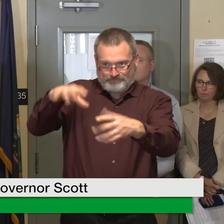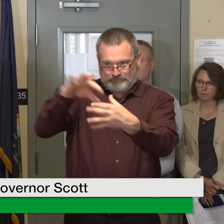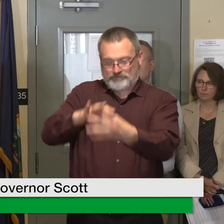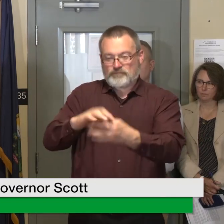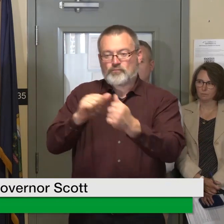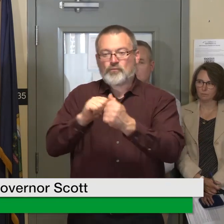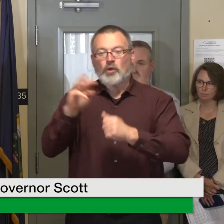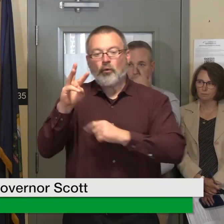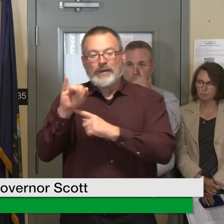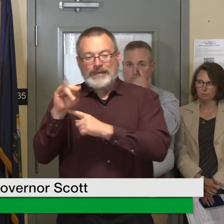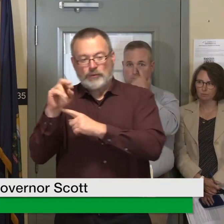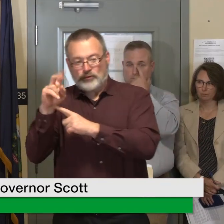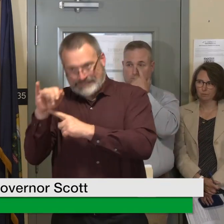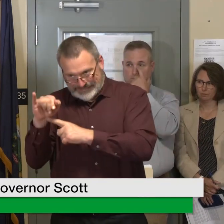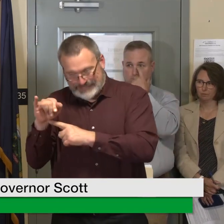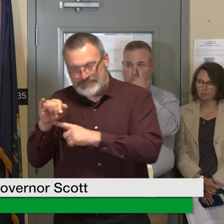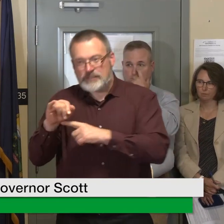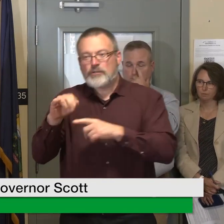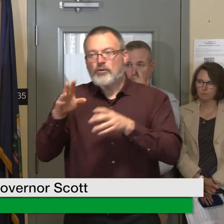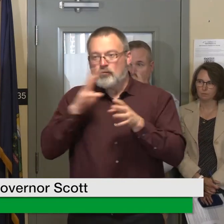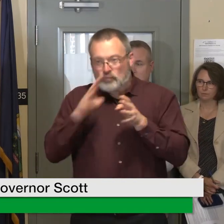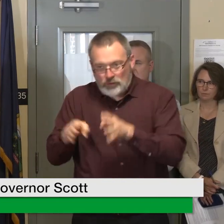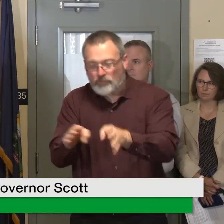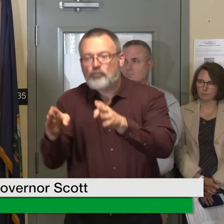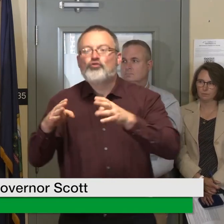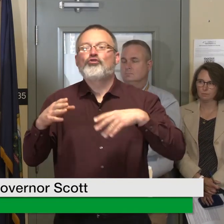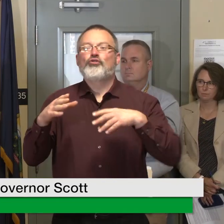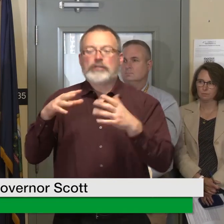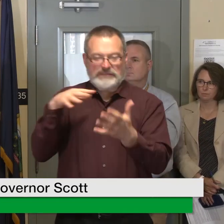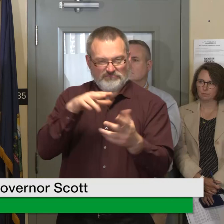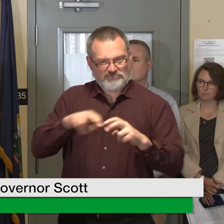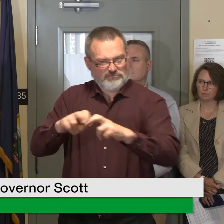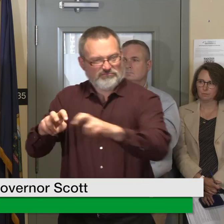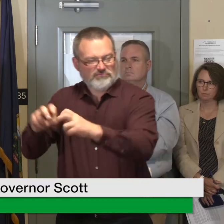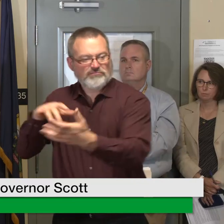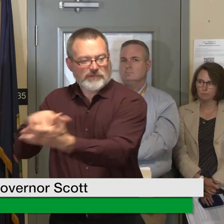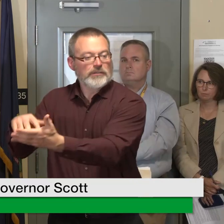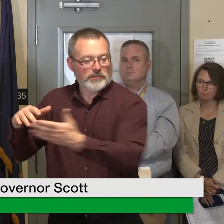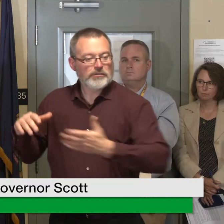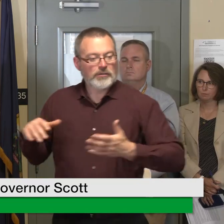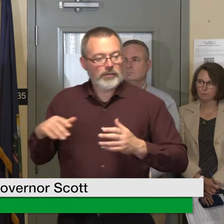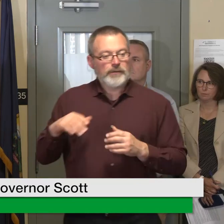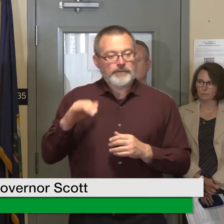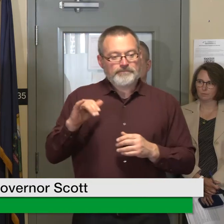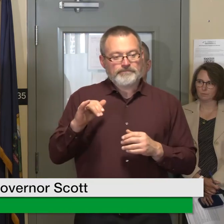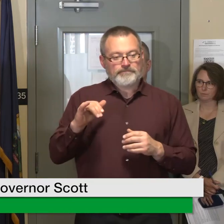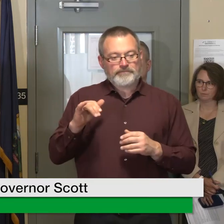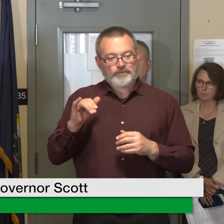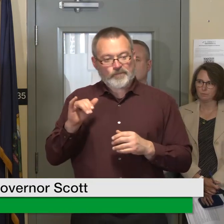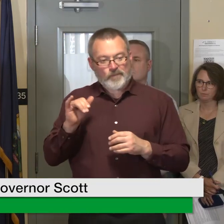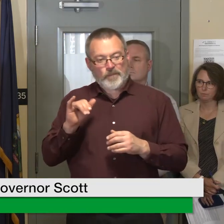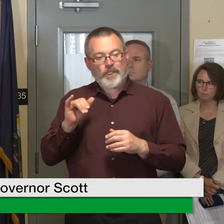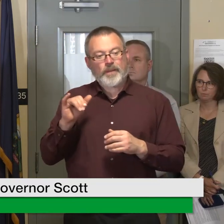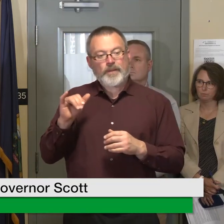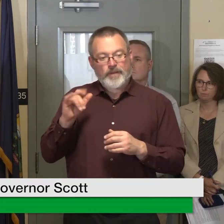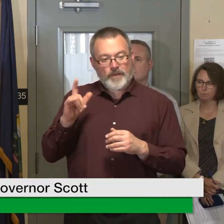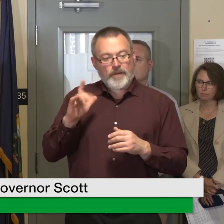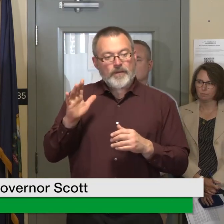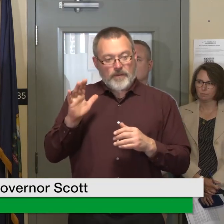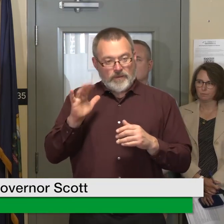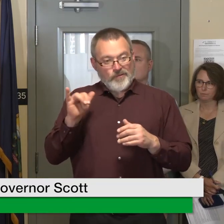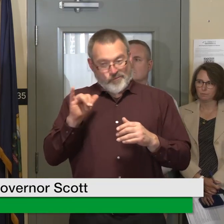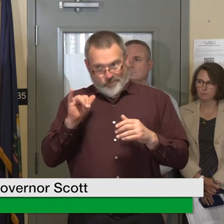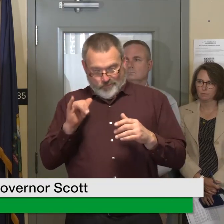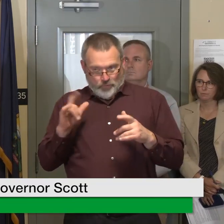it would focus some efforts on those two passive flood control facilities at Wrightsville and East Barry to see if there are ways we